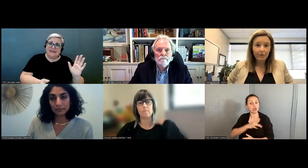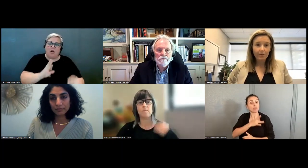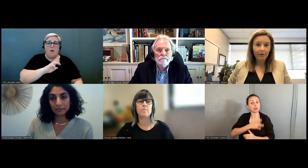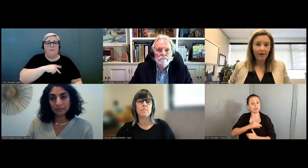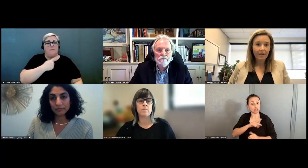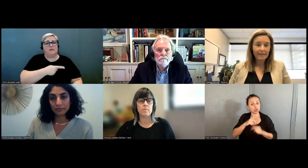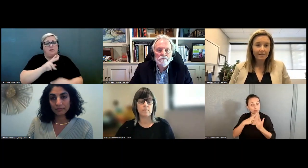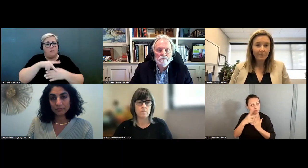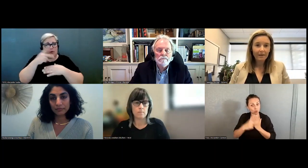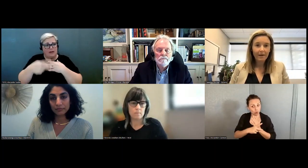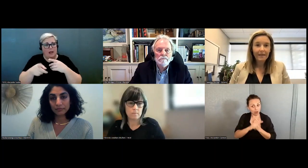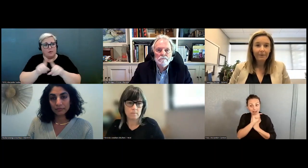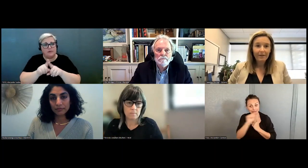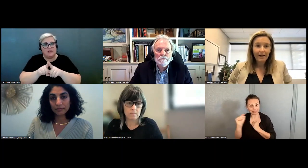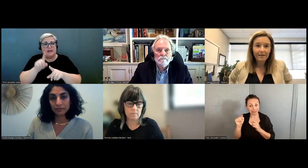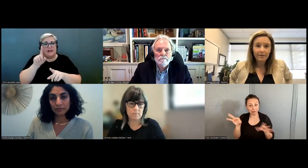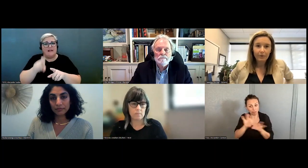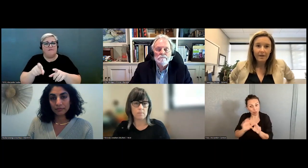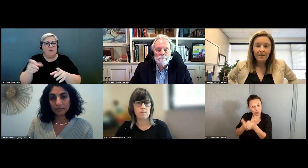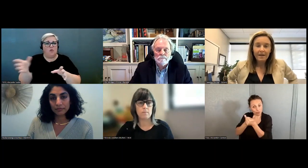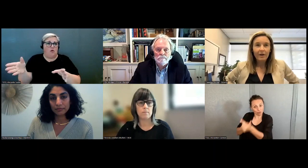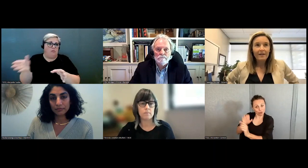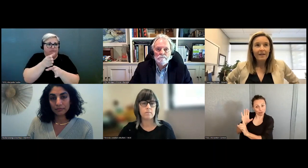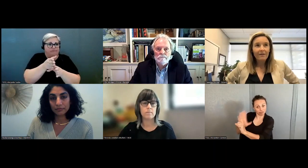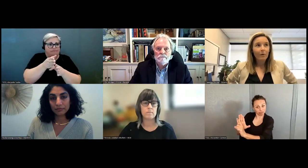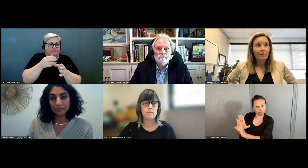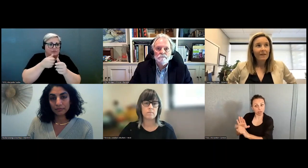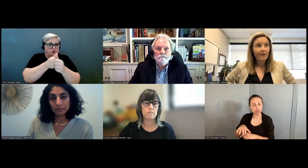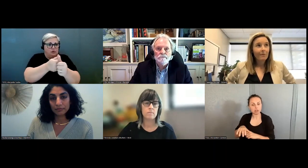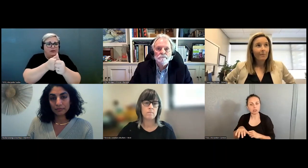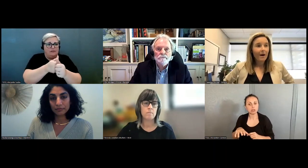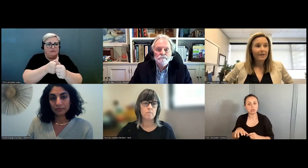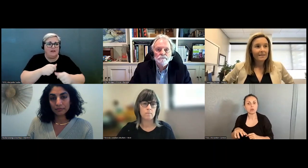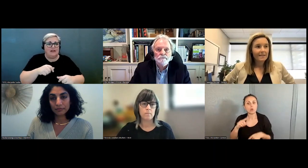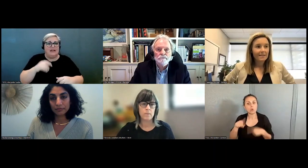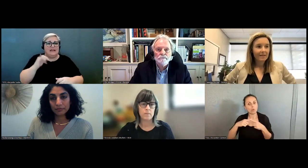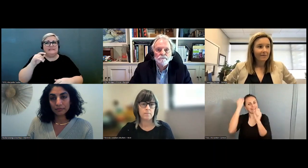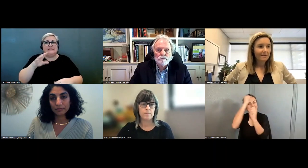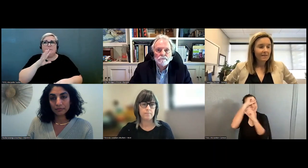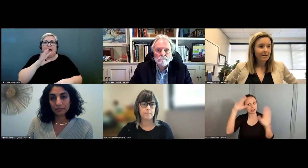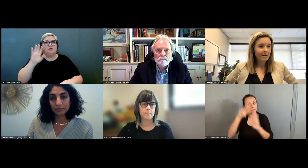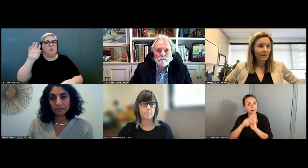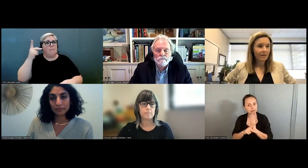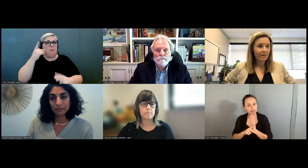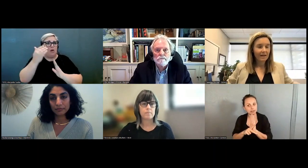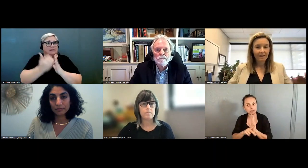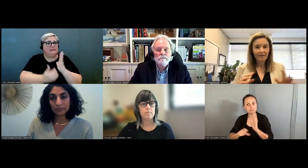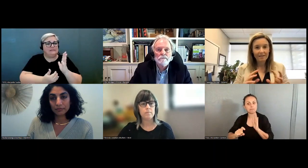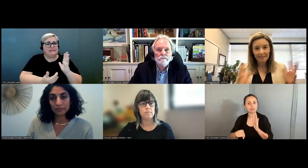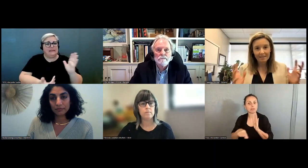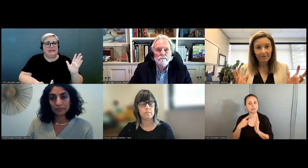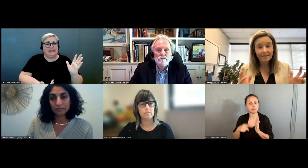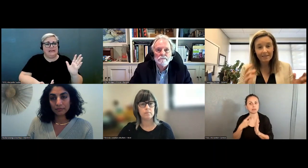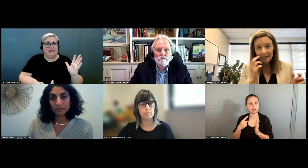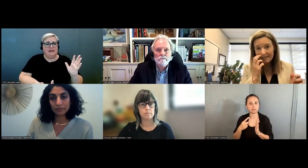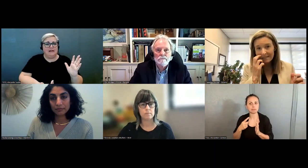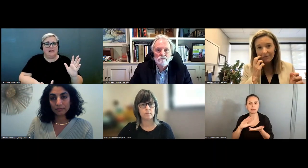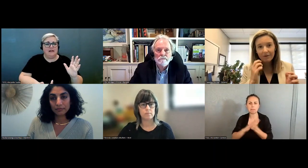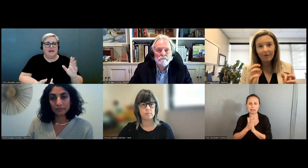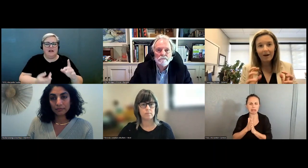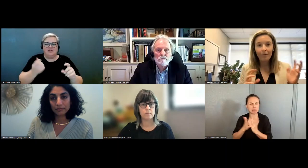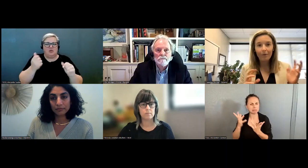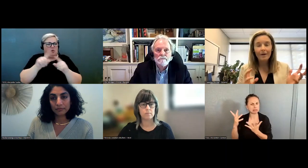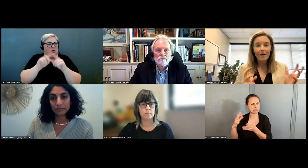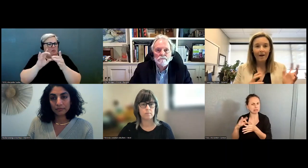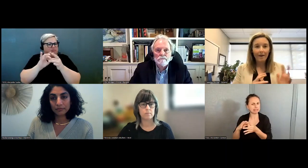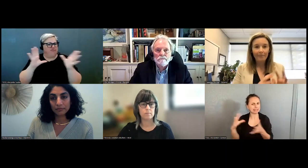programs also need to be aligning with that. So, I think when we think about policy, sometimes this gets a bit disconnected